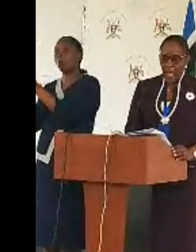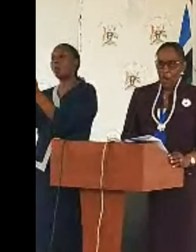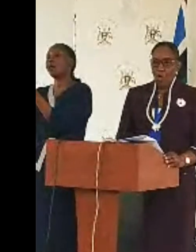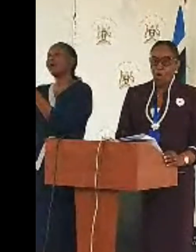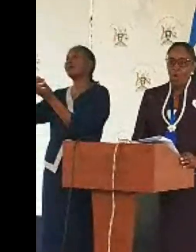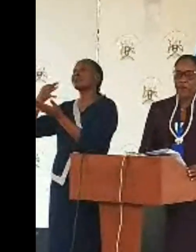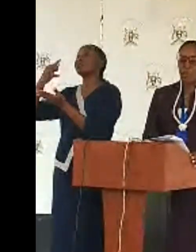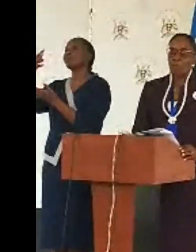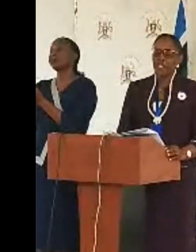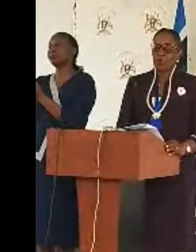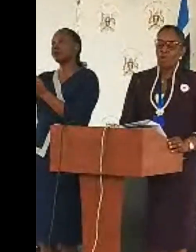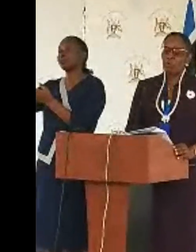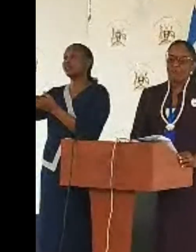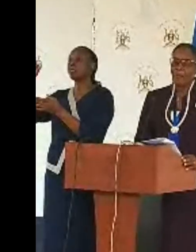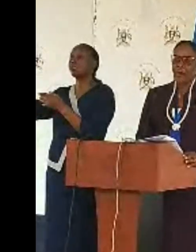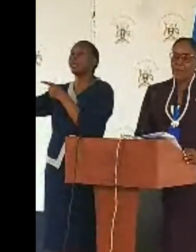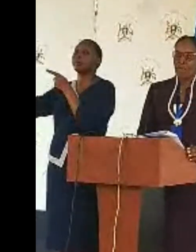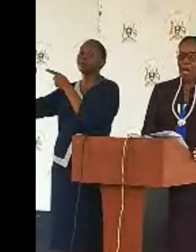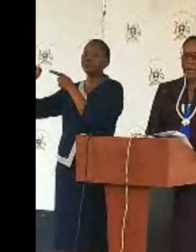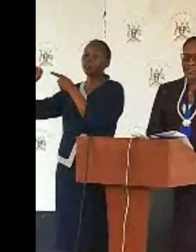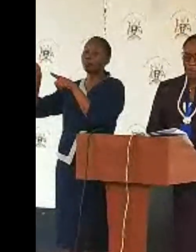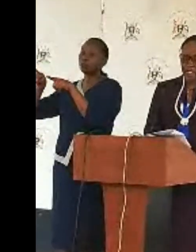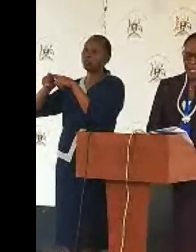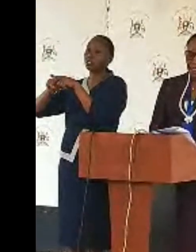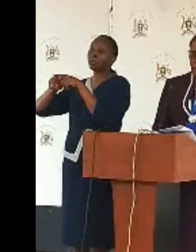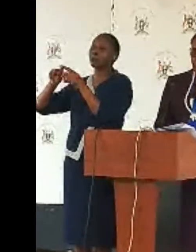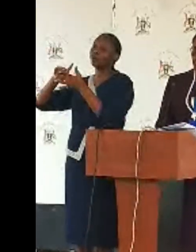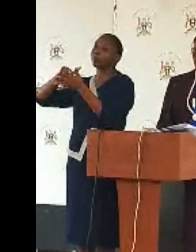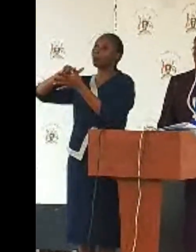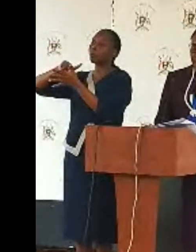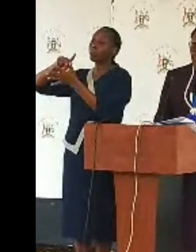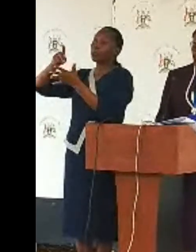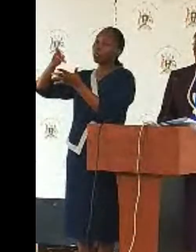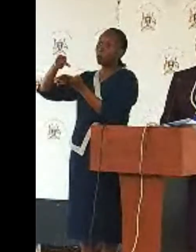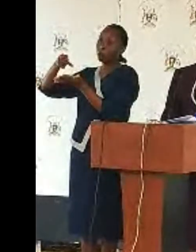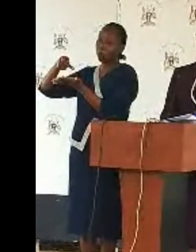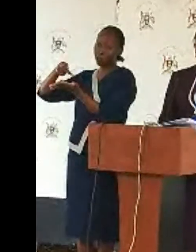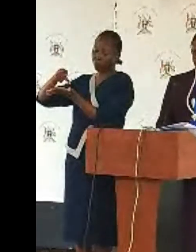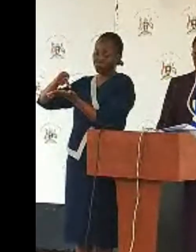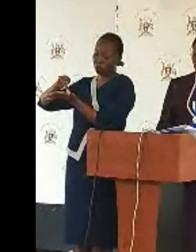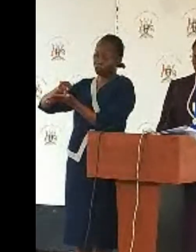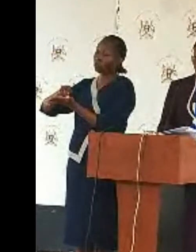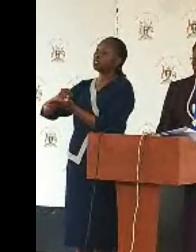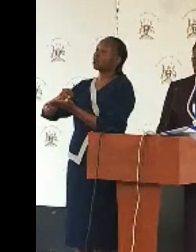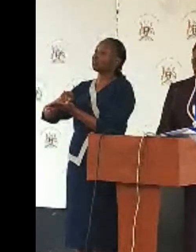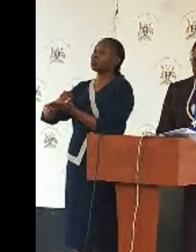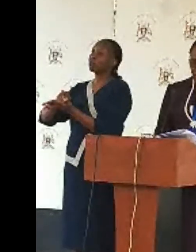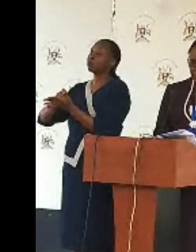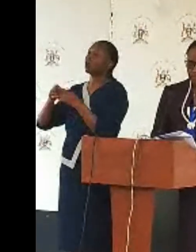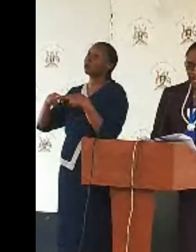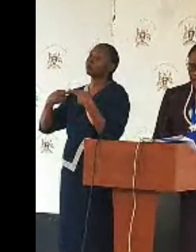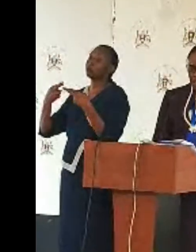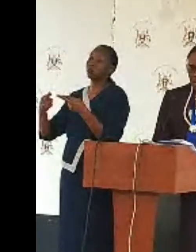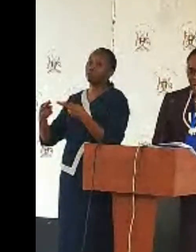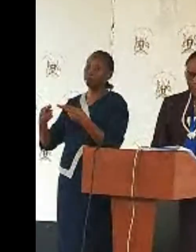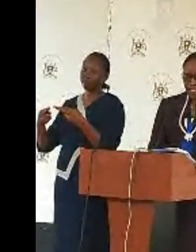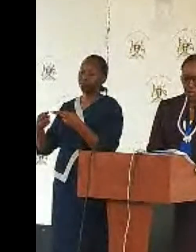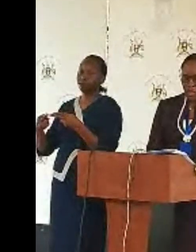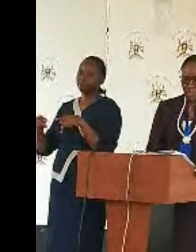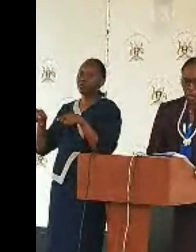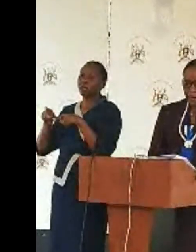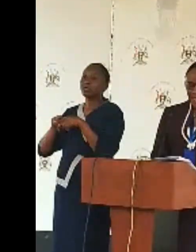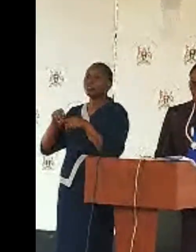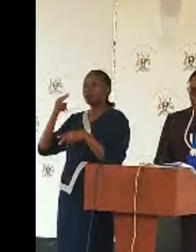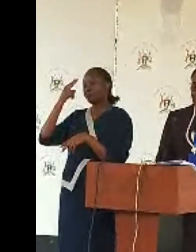ey'okusatu ko n'obubonero obuva mu ebyo abayizi bakozesa n'emikono gyabwe oba project scores.